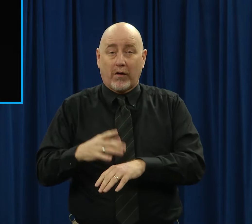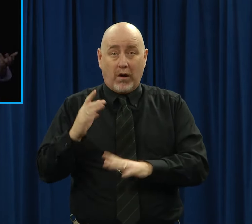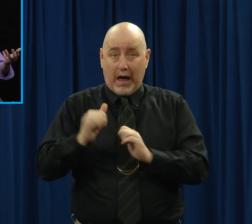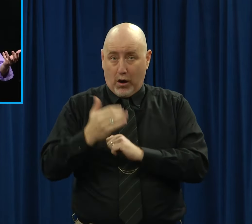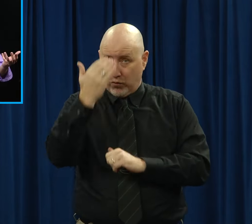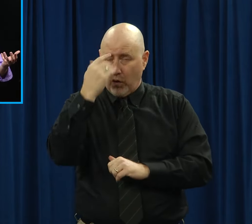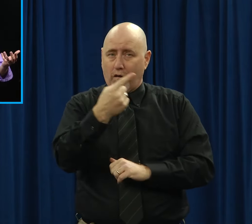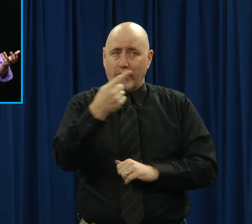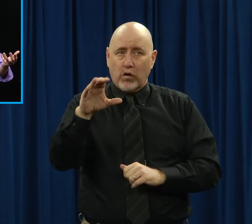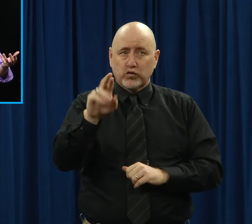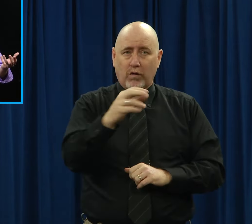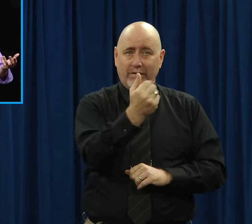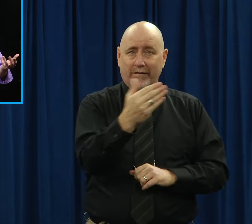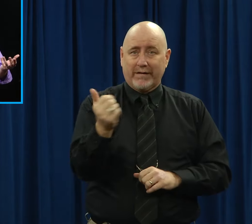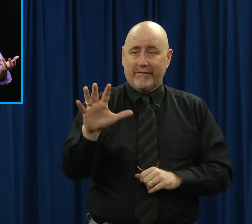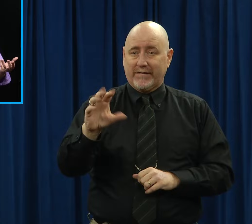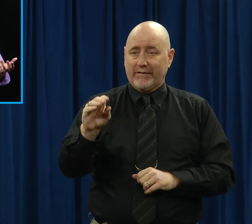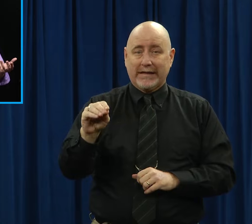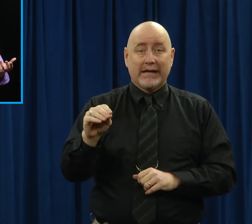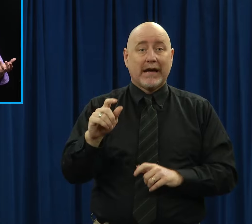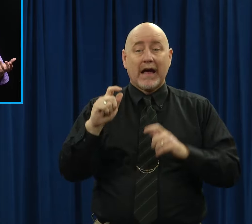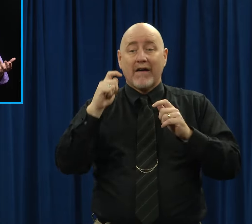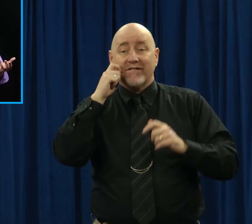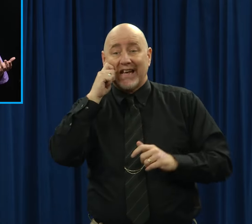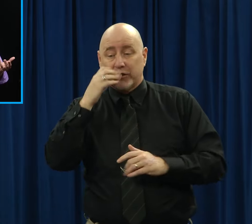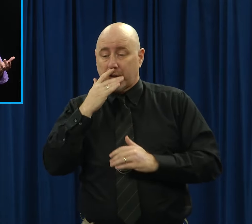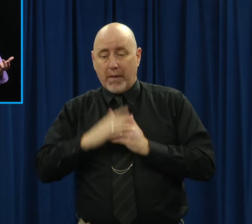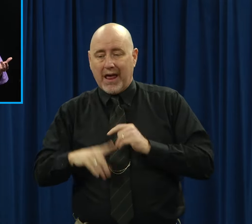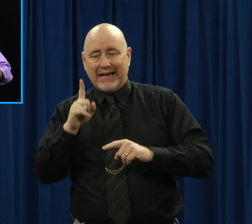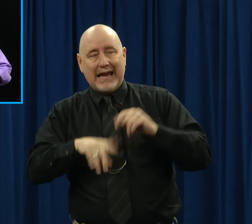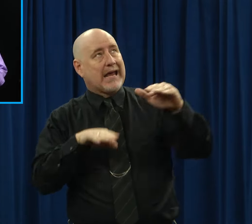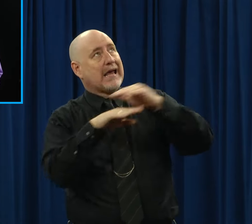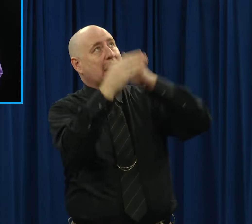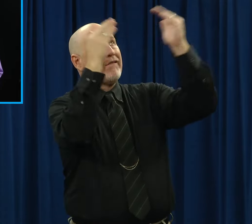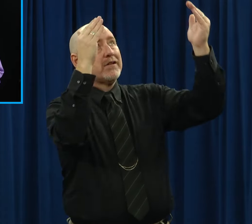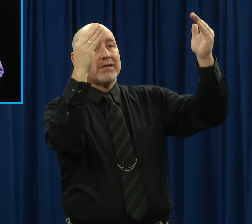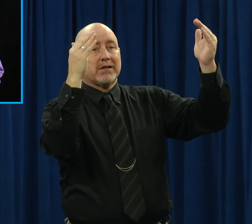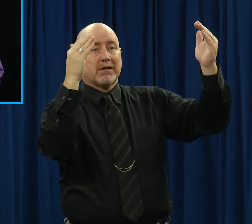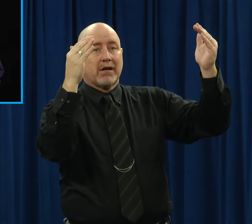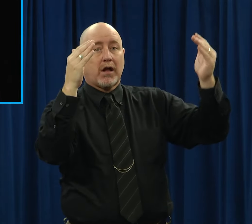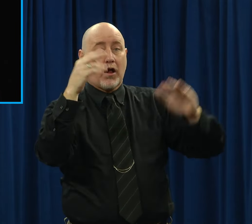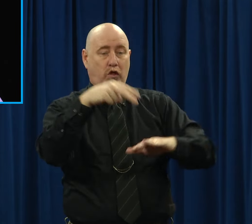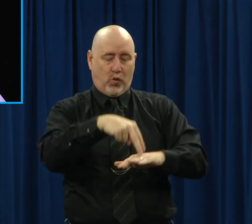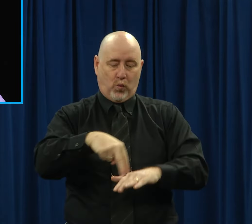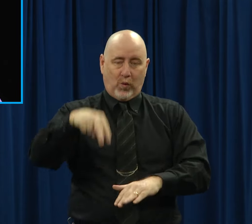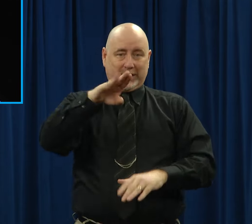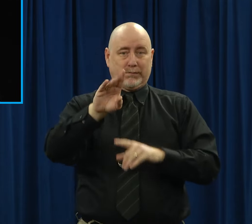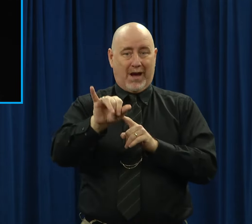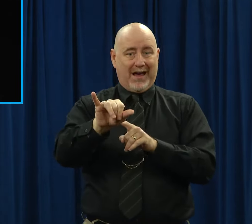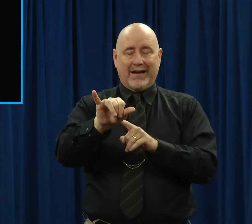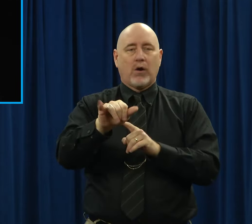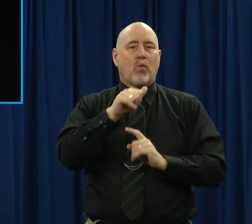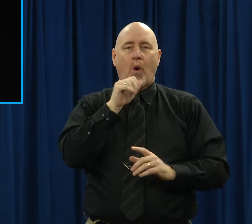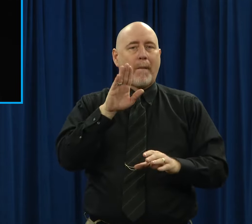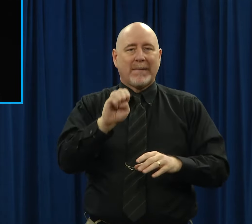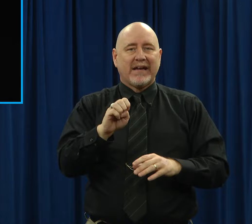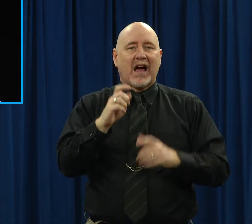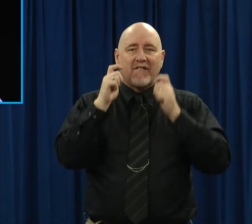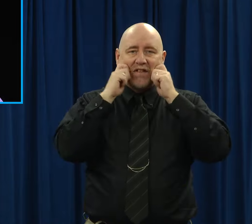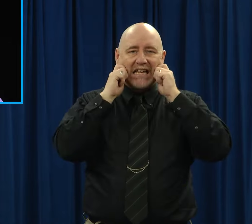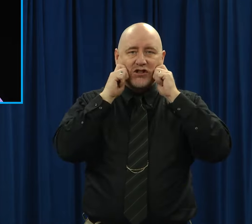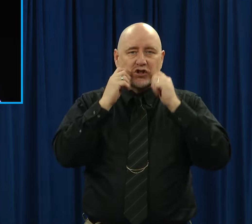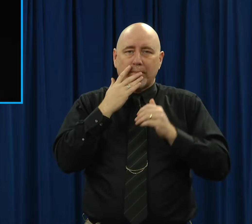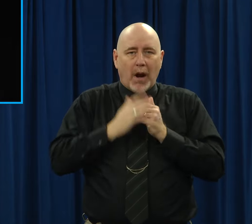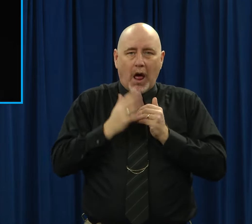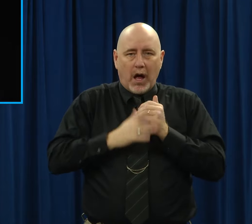know that? 1 Corinthians 15:50 says, flesh and blood cannot inherit the kingdom of God. The resurrected body will